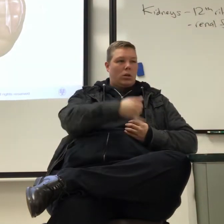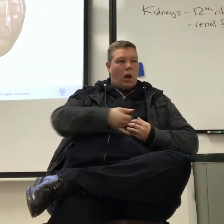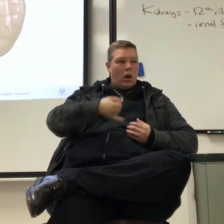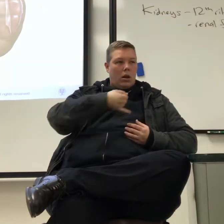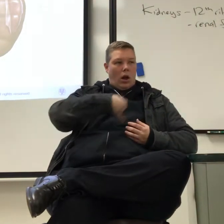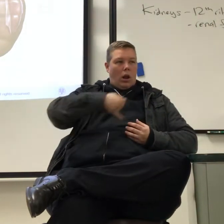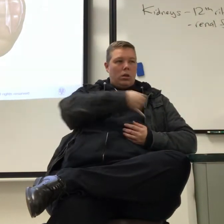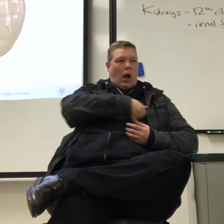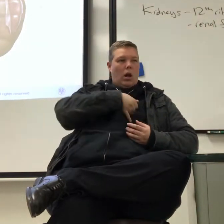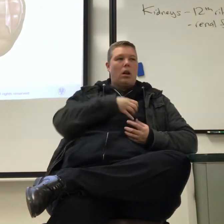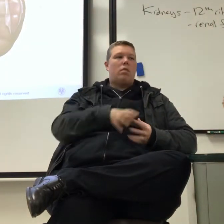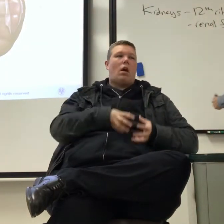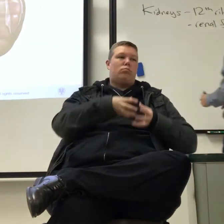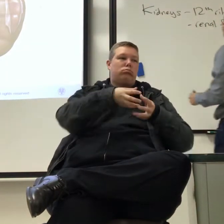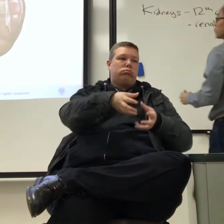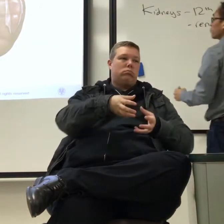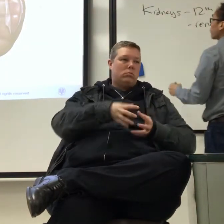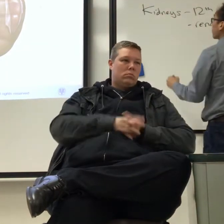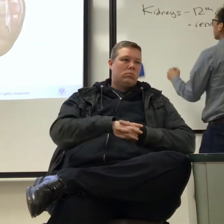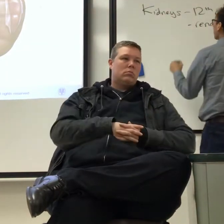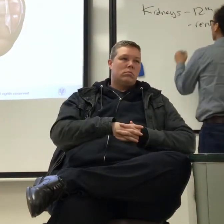we do the organ dissection.